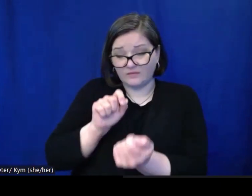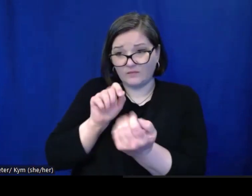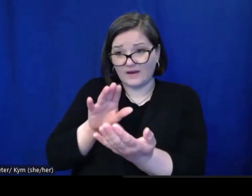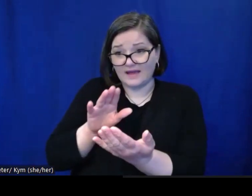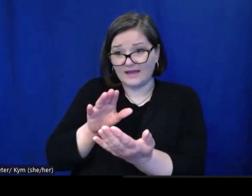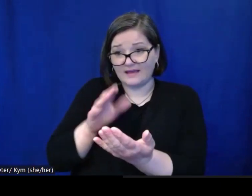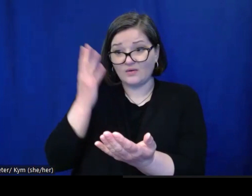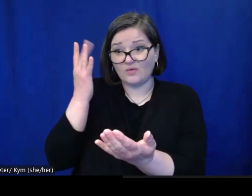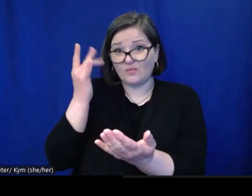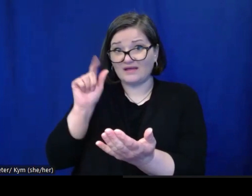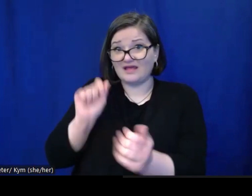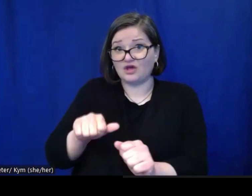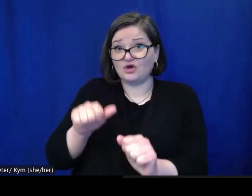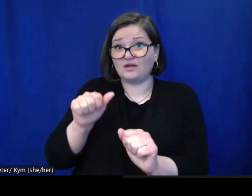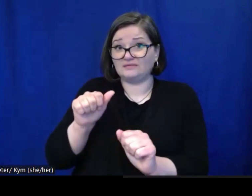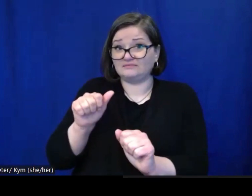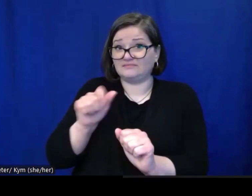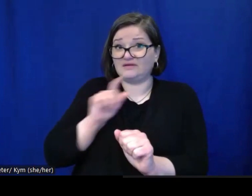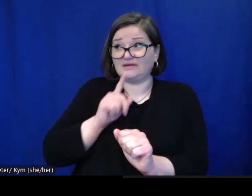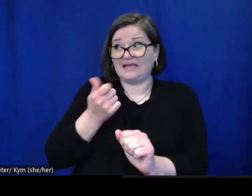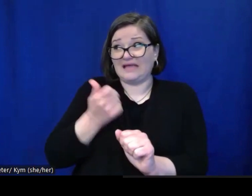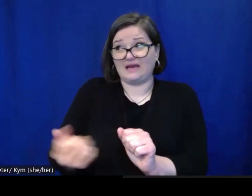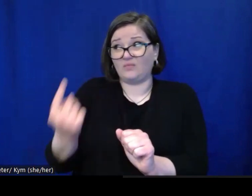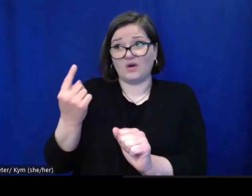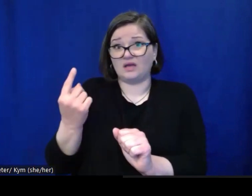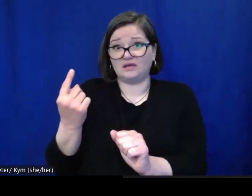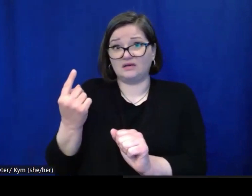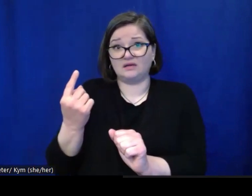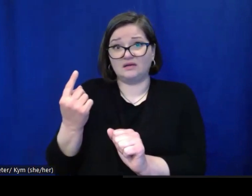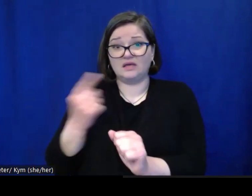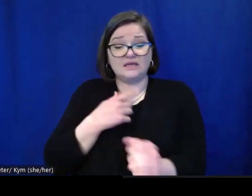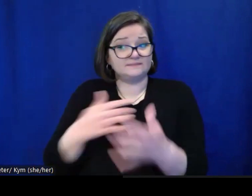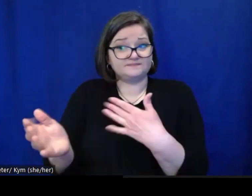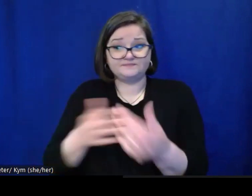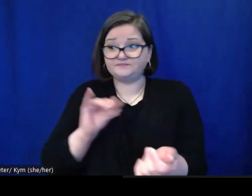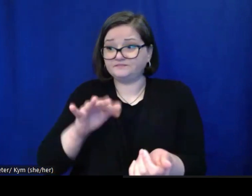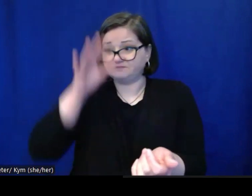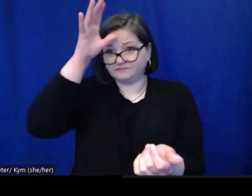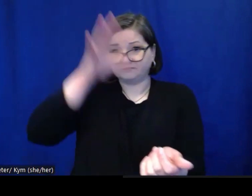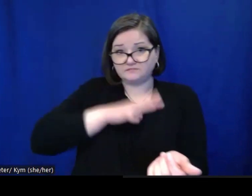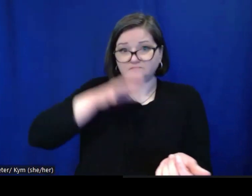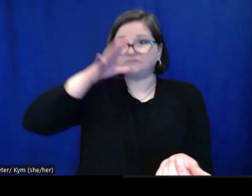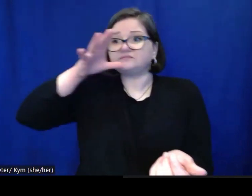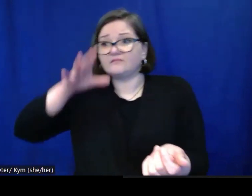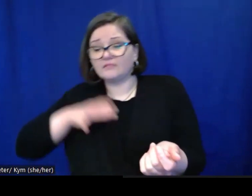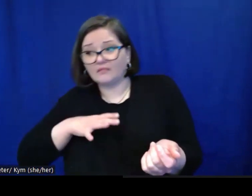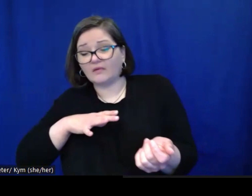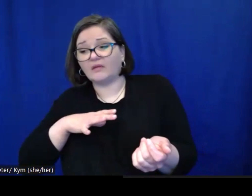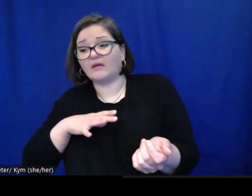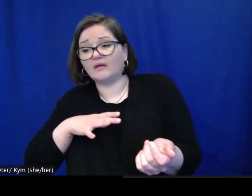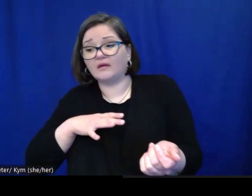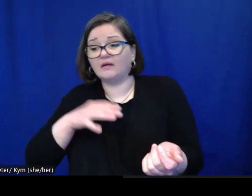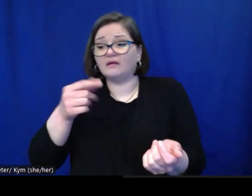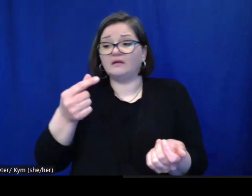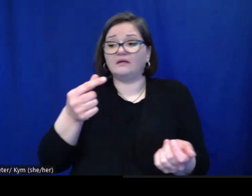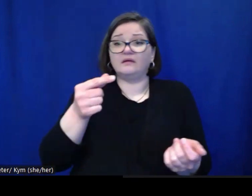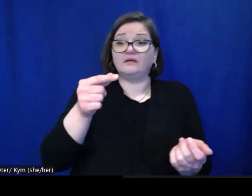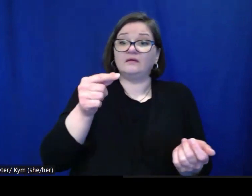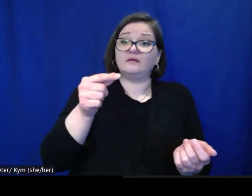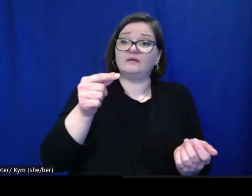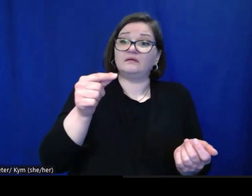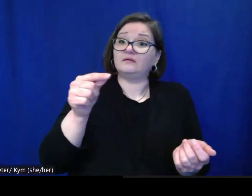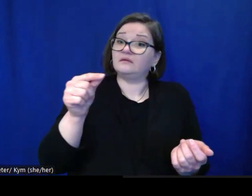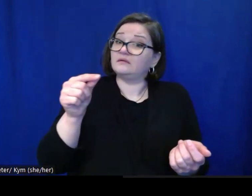any of us, right? It doesn't matter whether you're a male, female, gender,